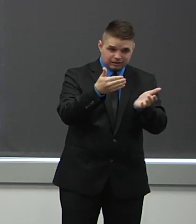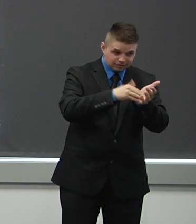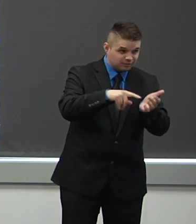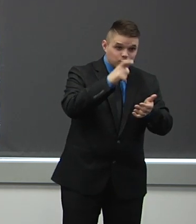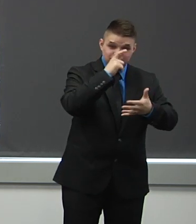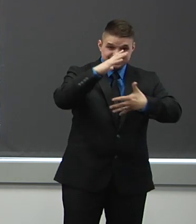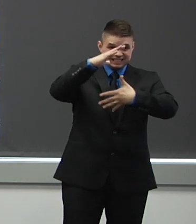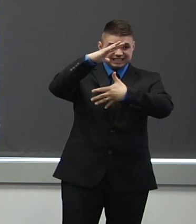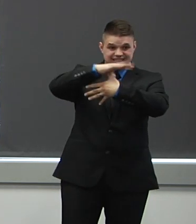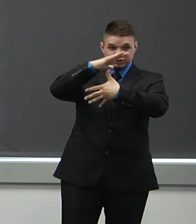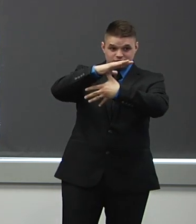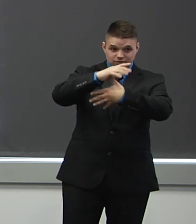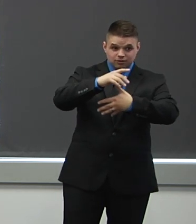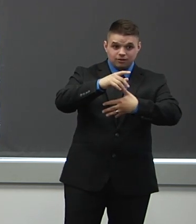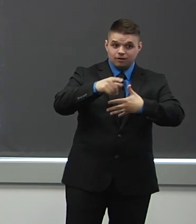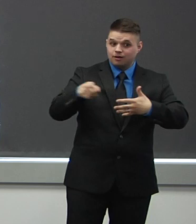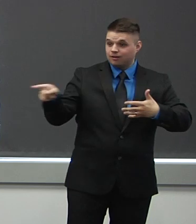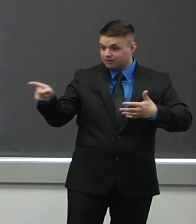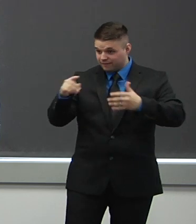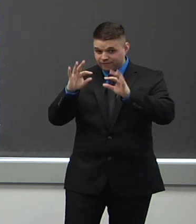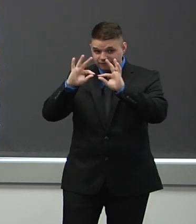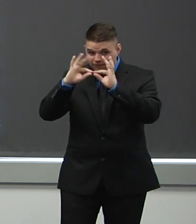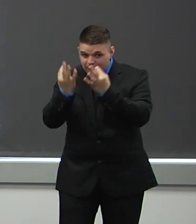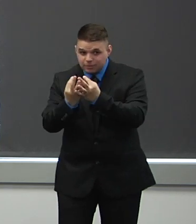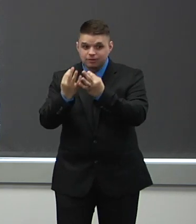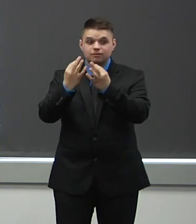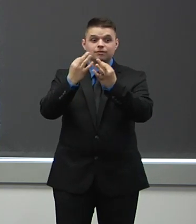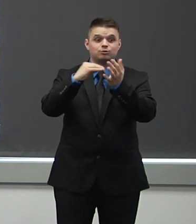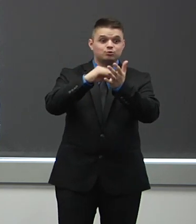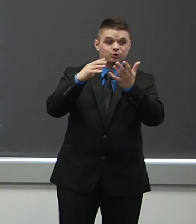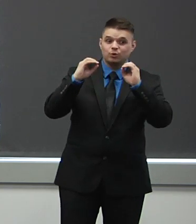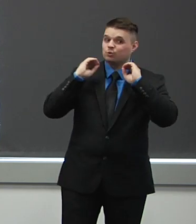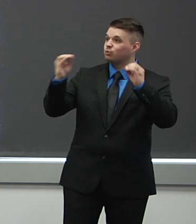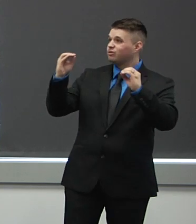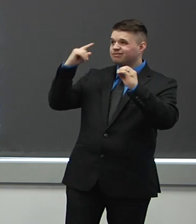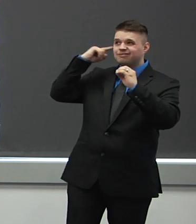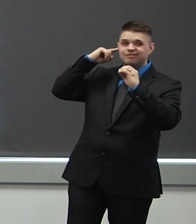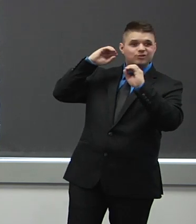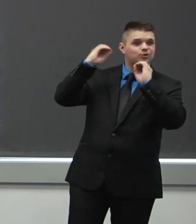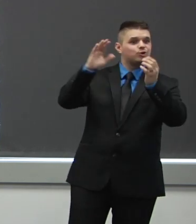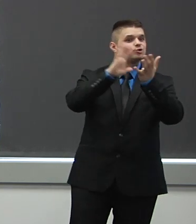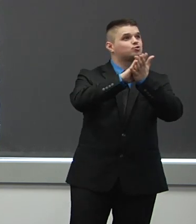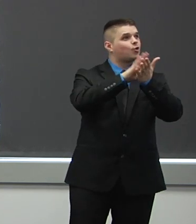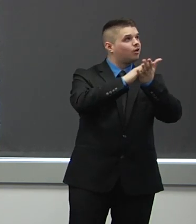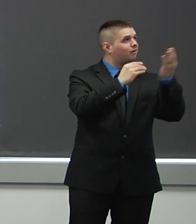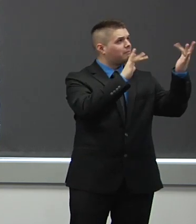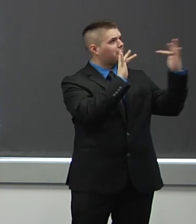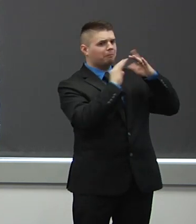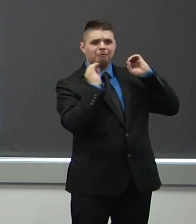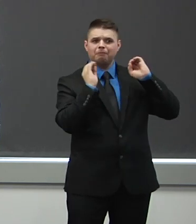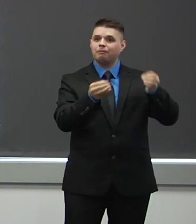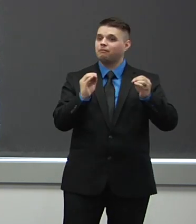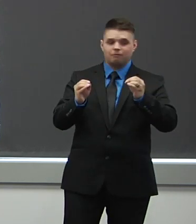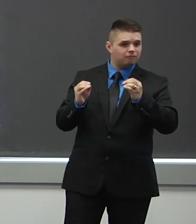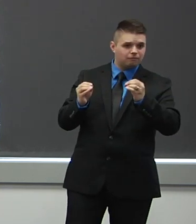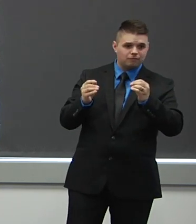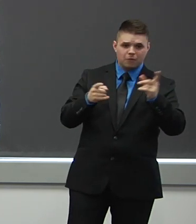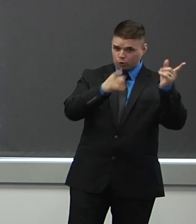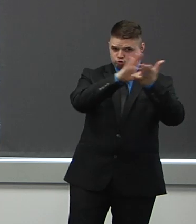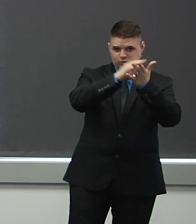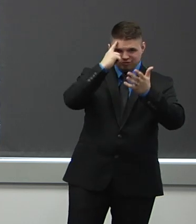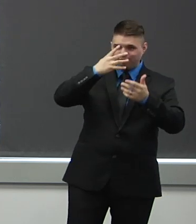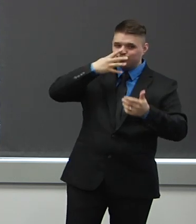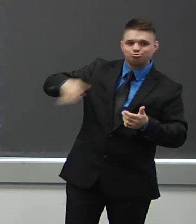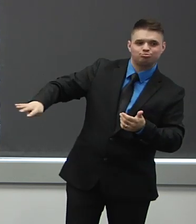student that hasn't been contacted by your teachers, please know it's not because they're not trying. I have talked to many teachers around the state.